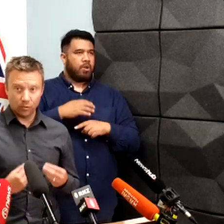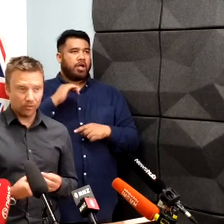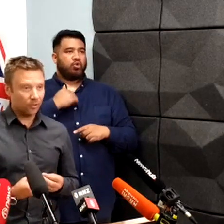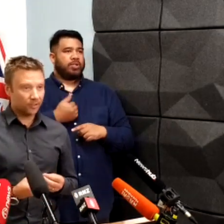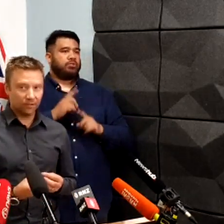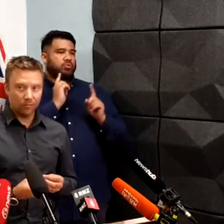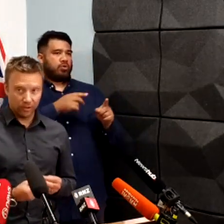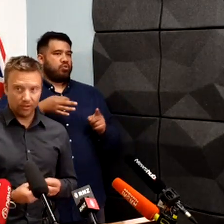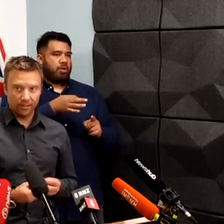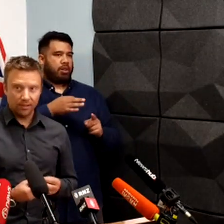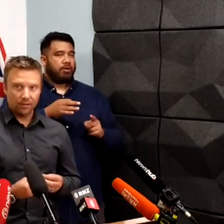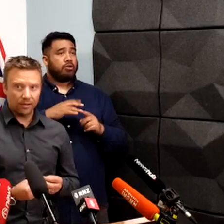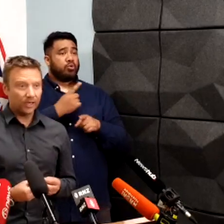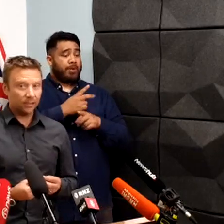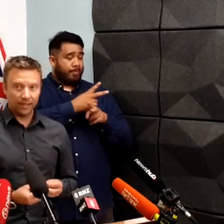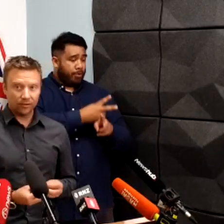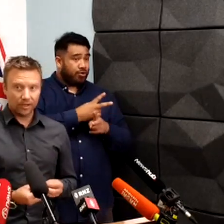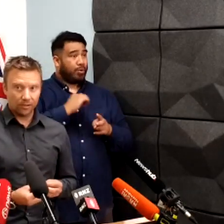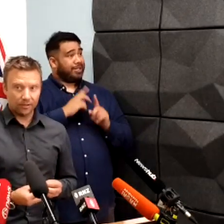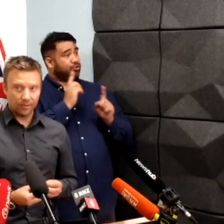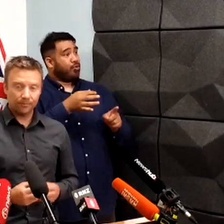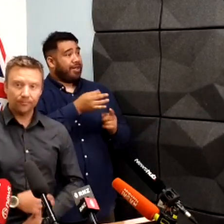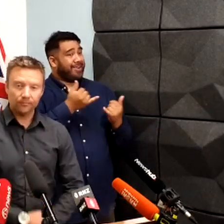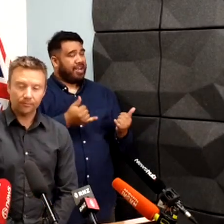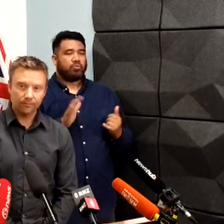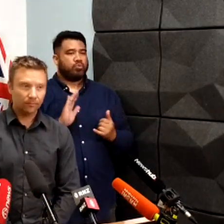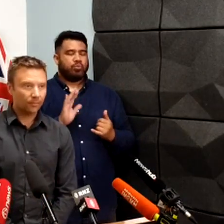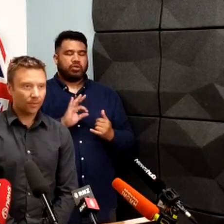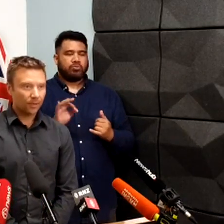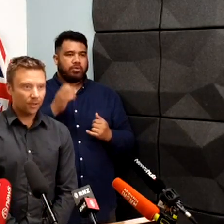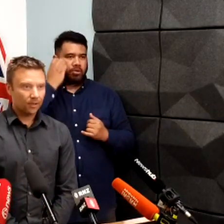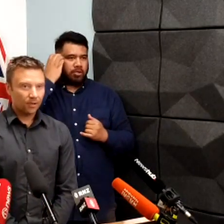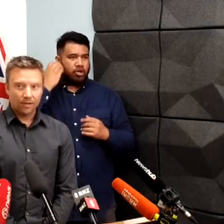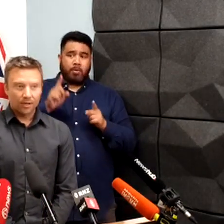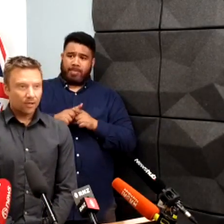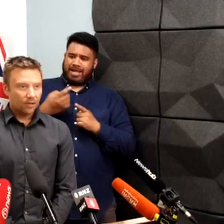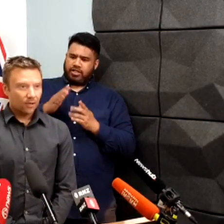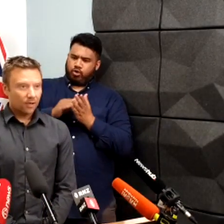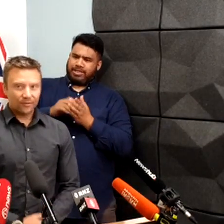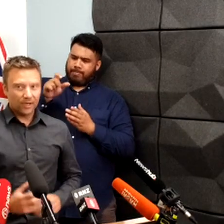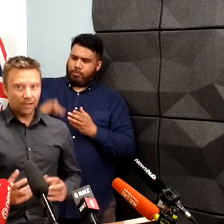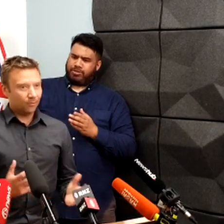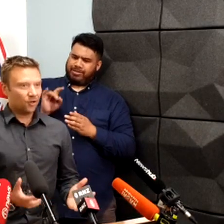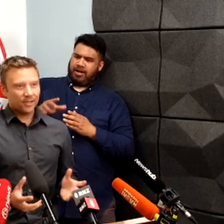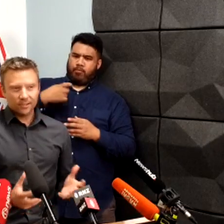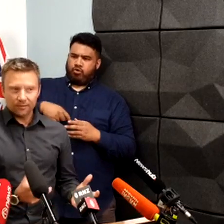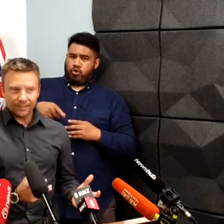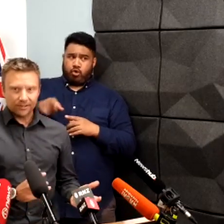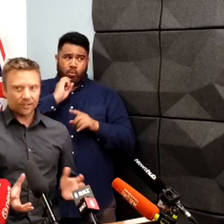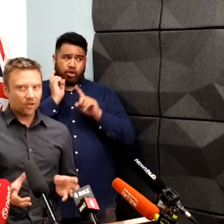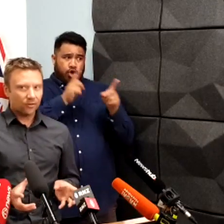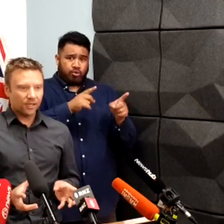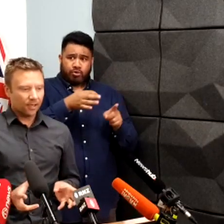believe, for the purposes of monitoring, that we need to land on the island at the moment. So as a citizen, would you go to the island tomorrow? I'm sorry,